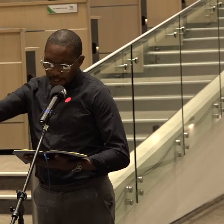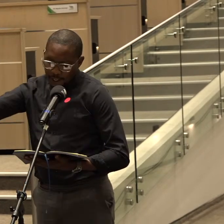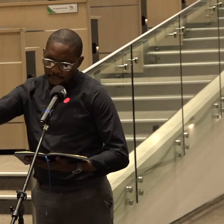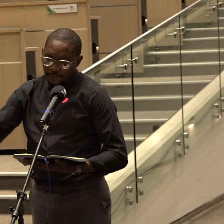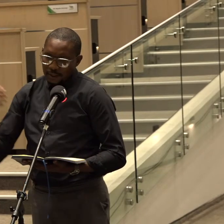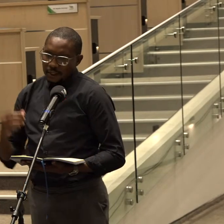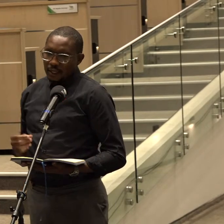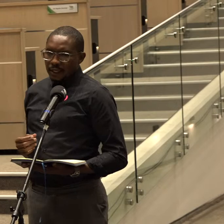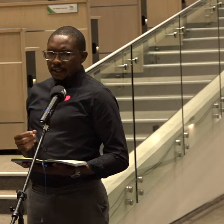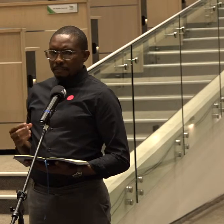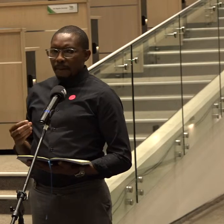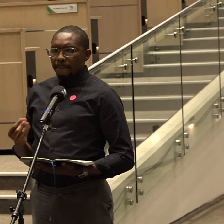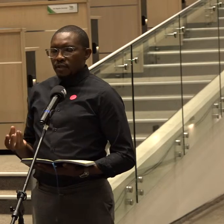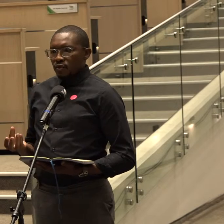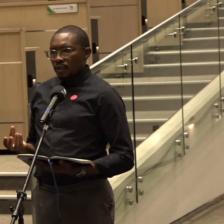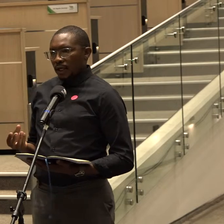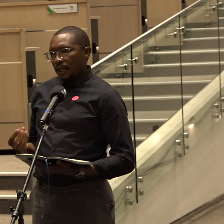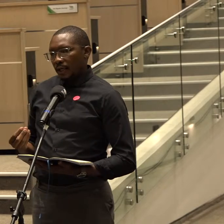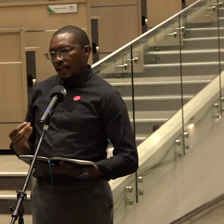foreign